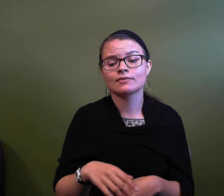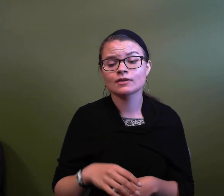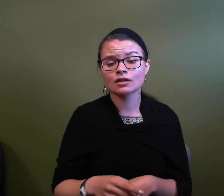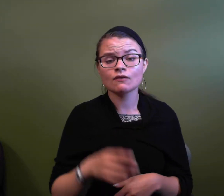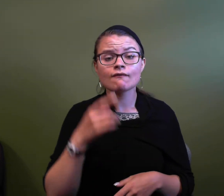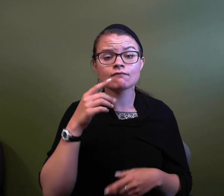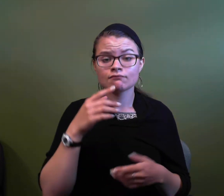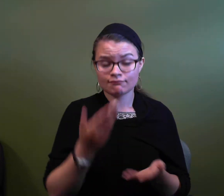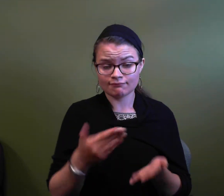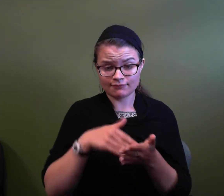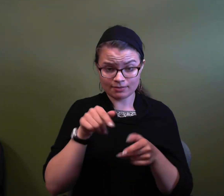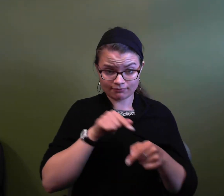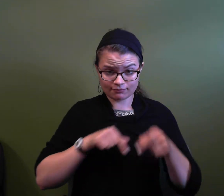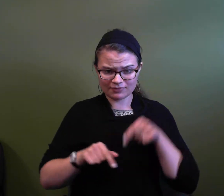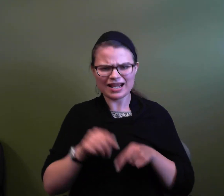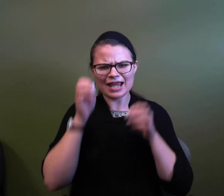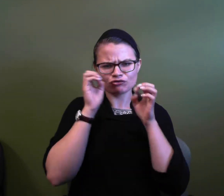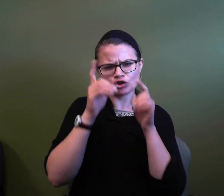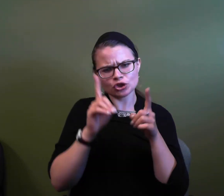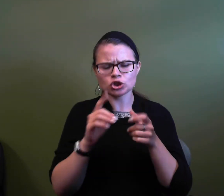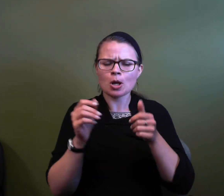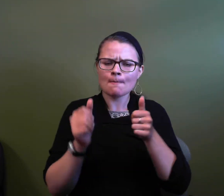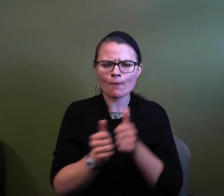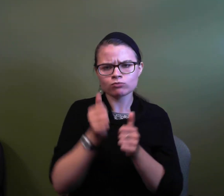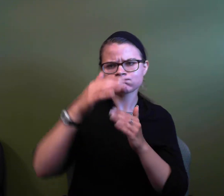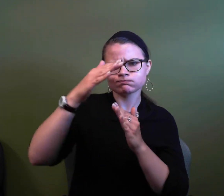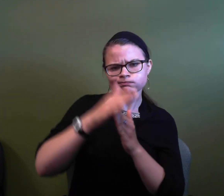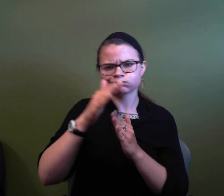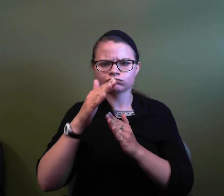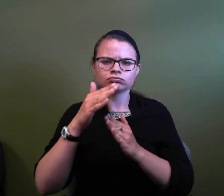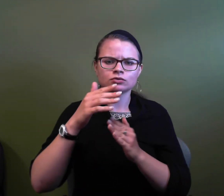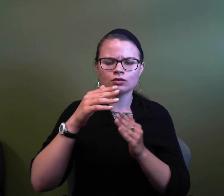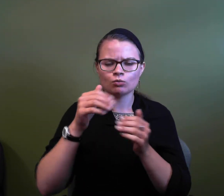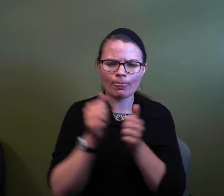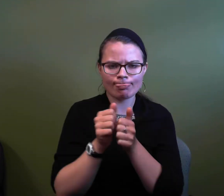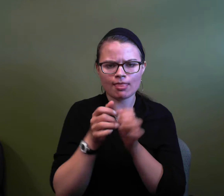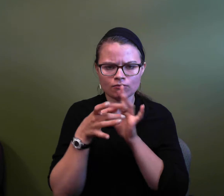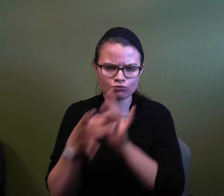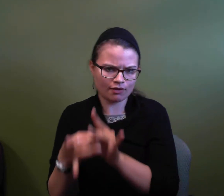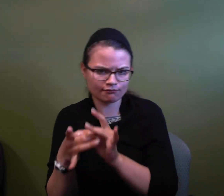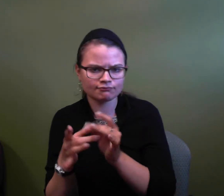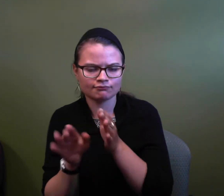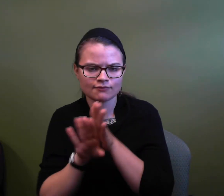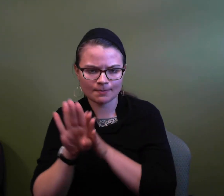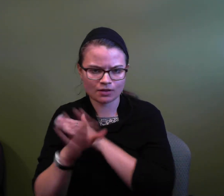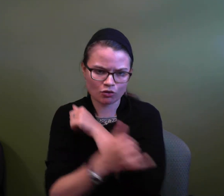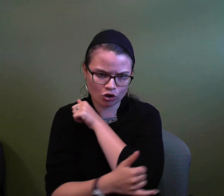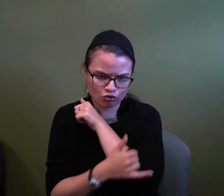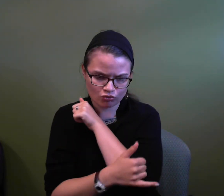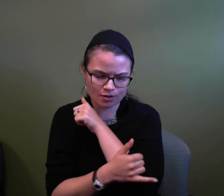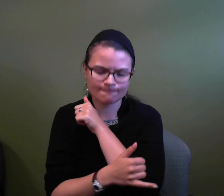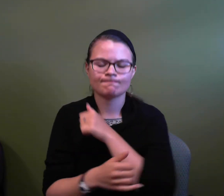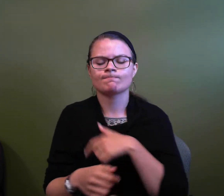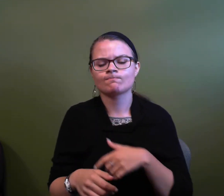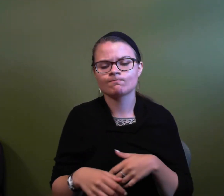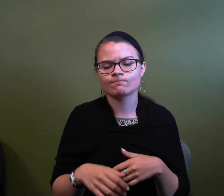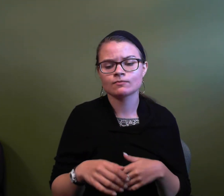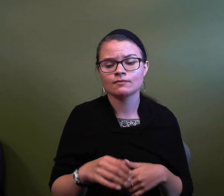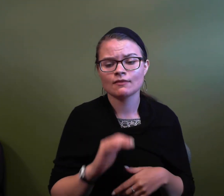country. How can we put this into new words or our own words that keep the same meaning? Well, we can